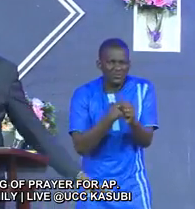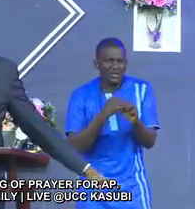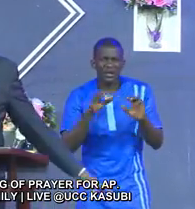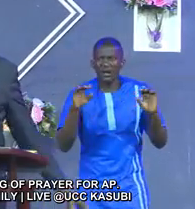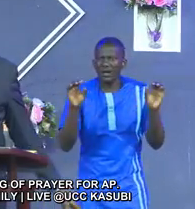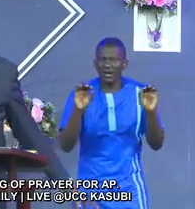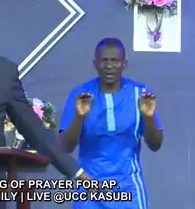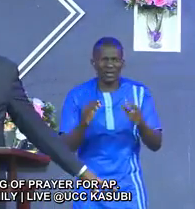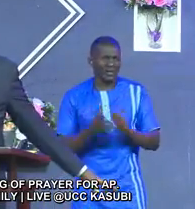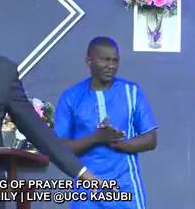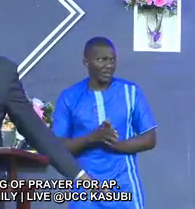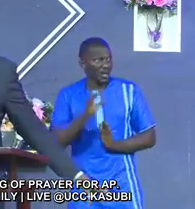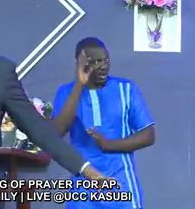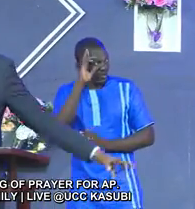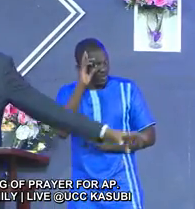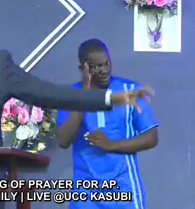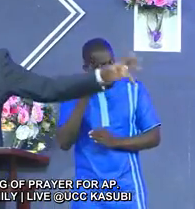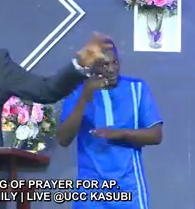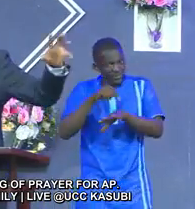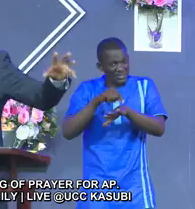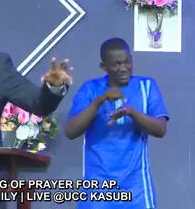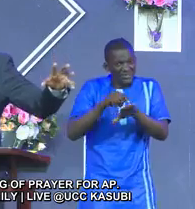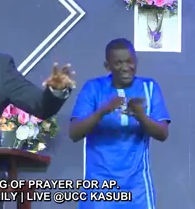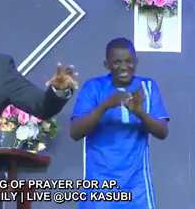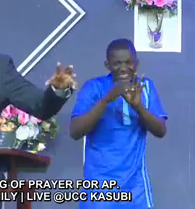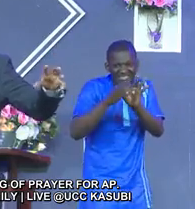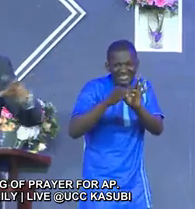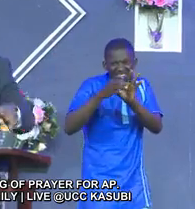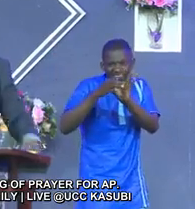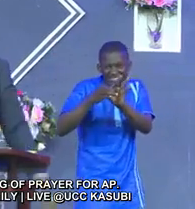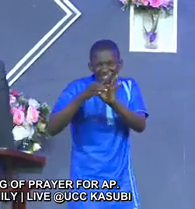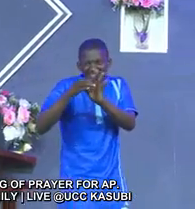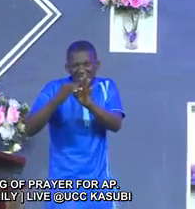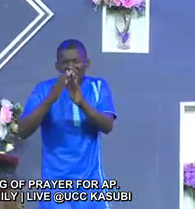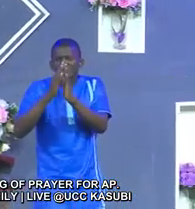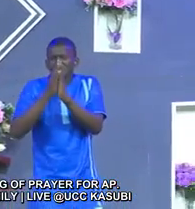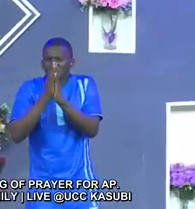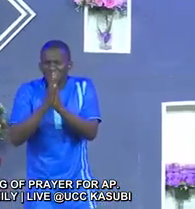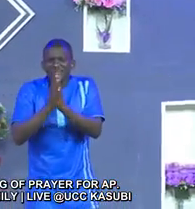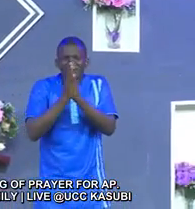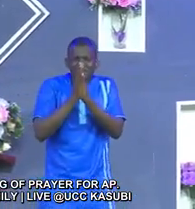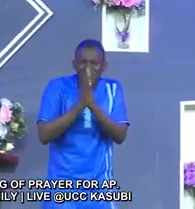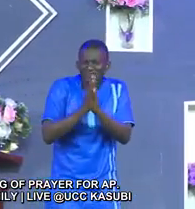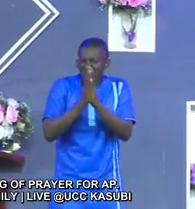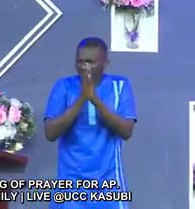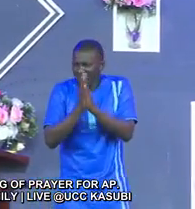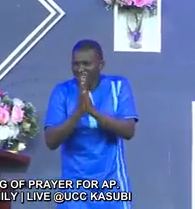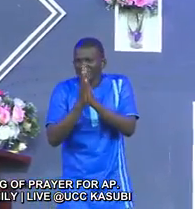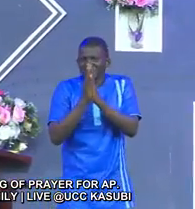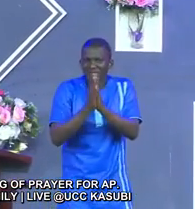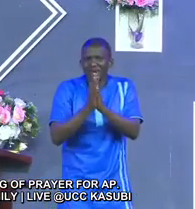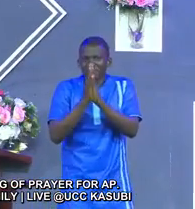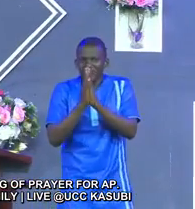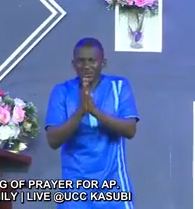I remember that time there was a chain of prayer that was taken on.